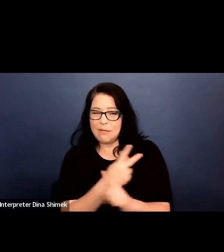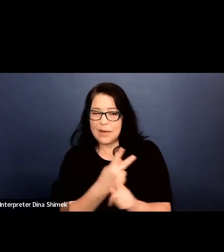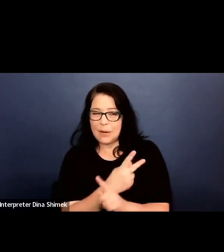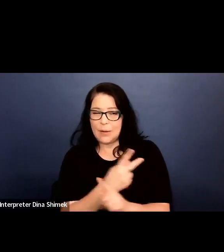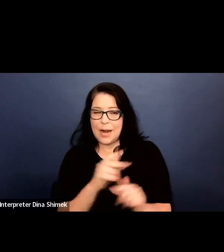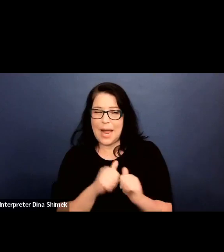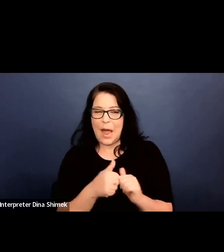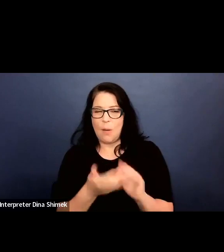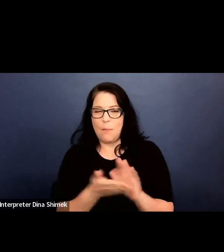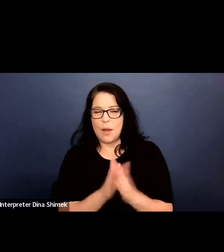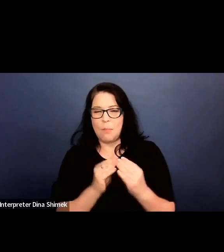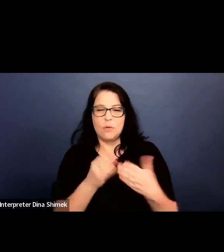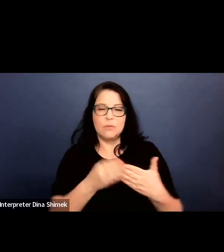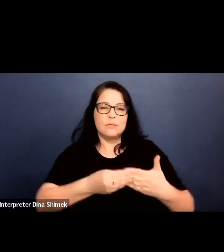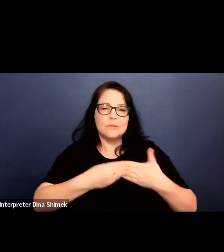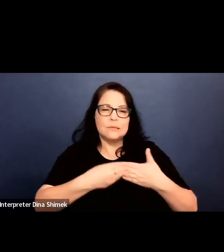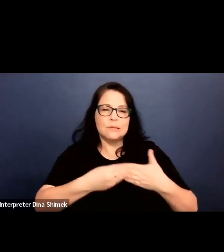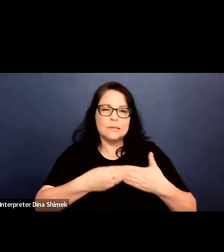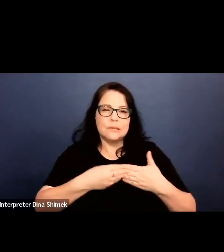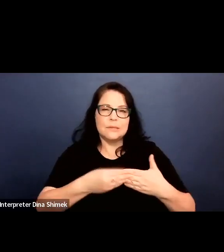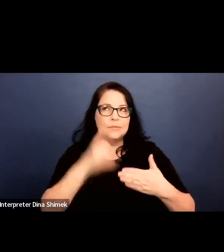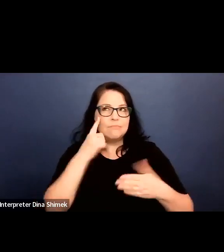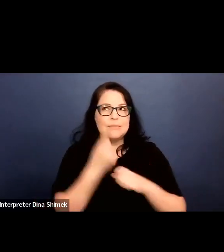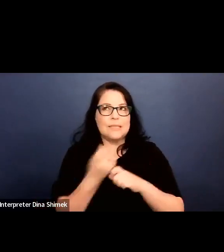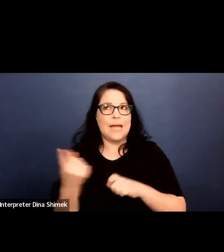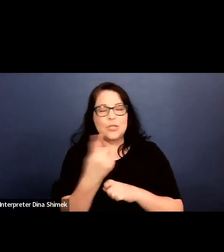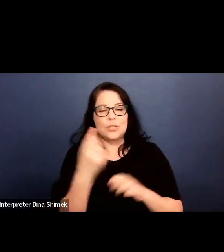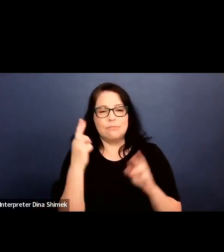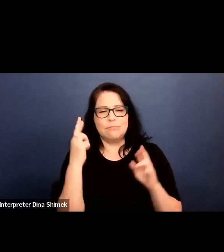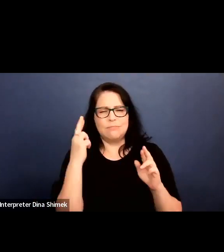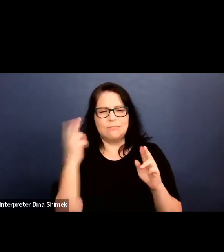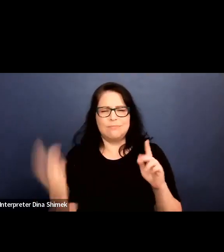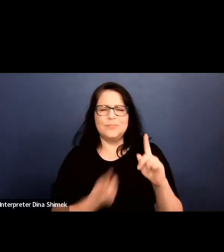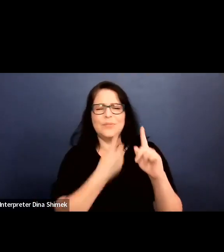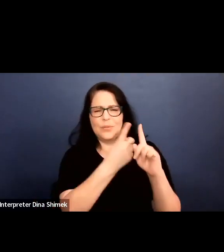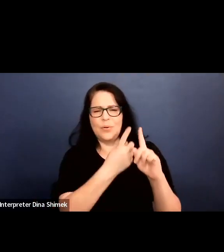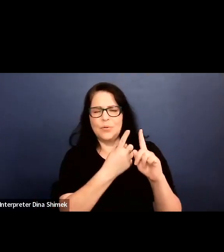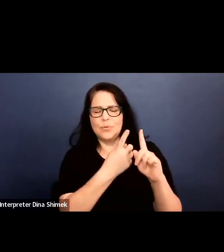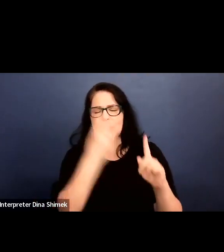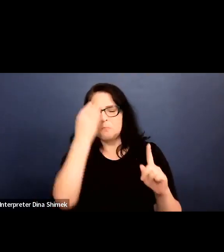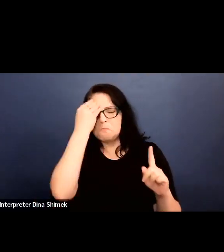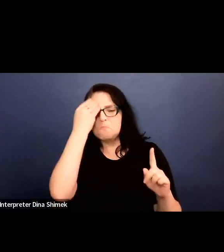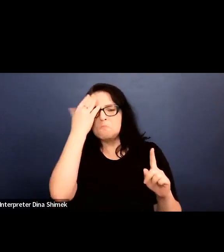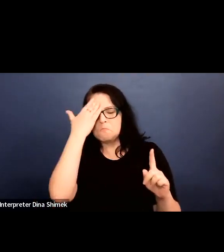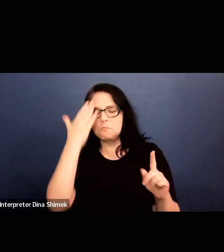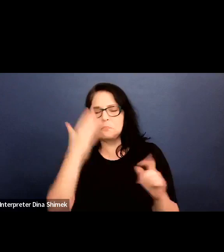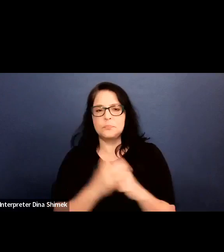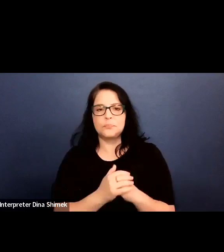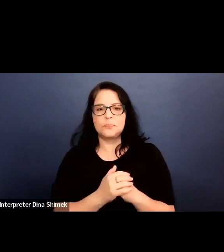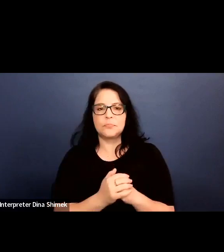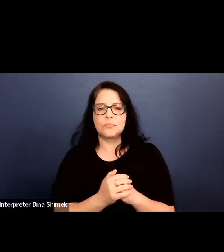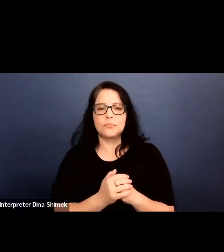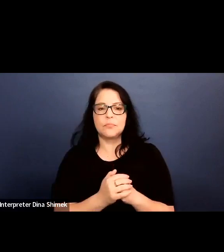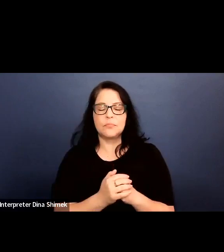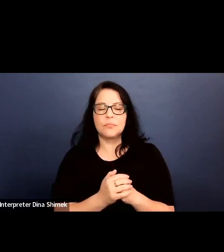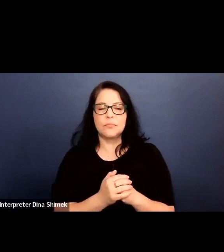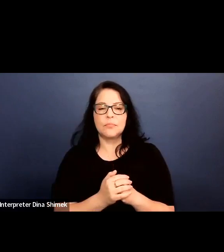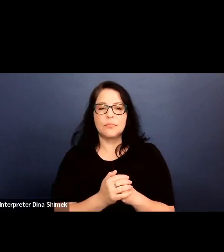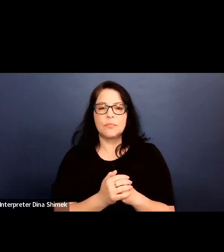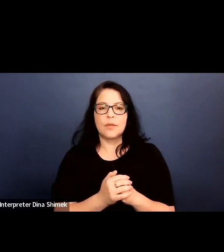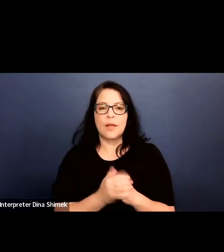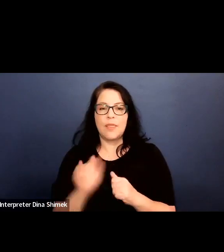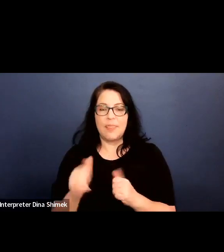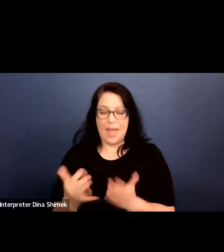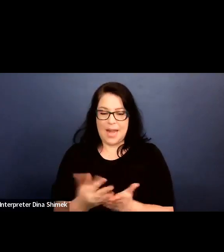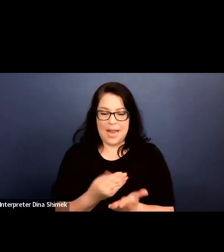more flexible in next year, hopefully. So that's something to keep in mind. Important thing to note, that income would still